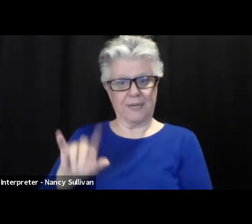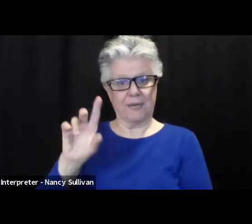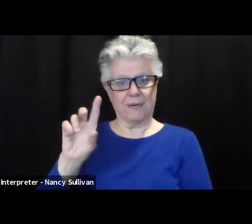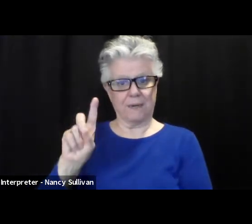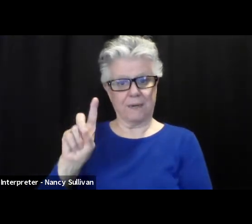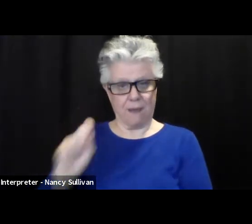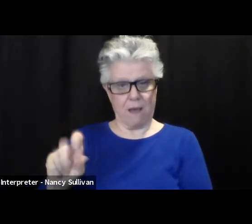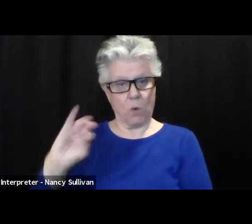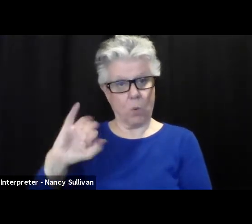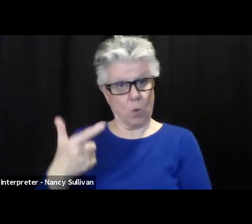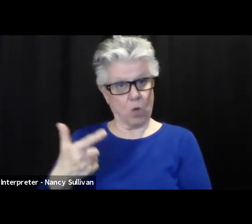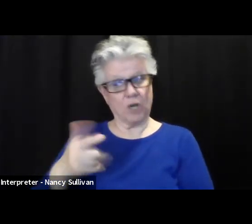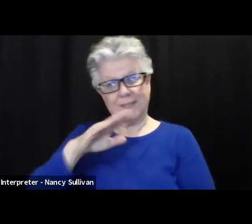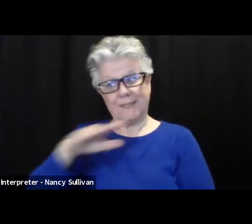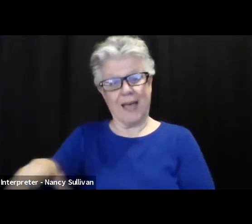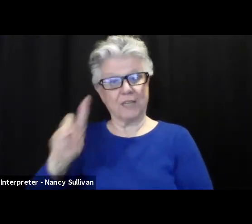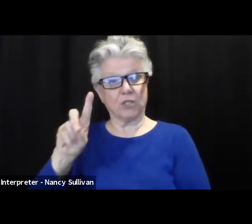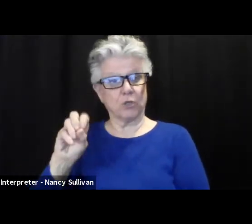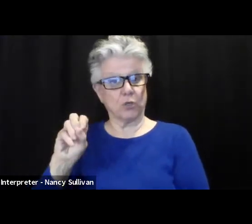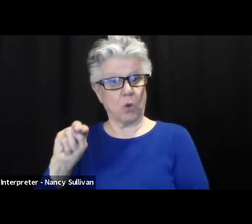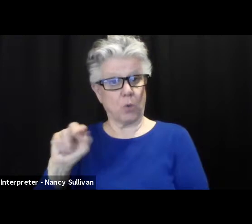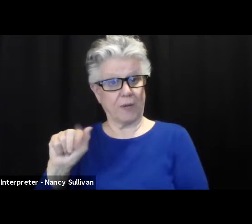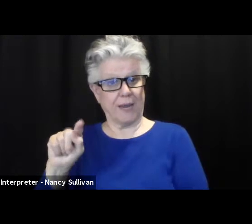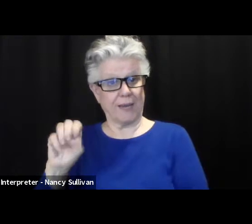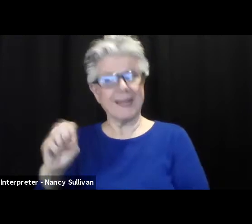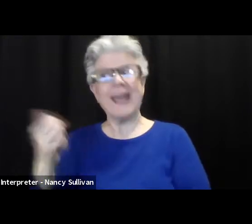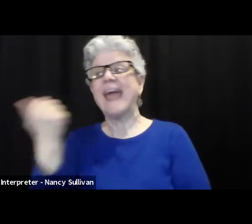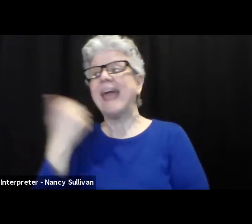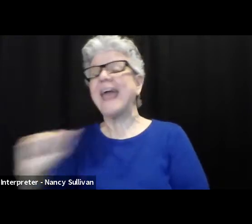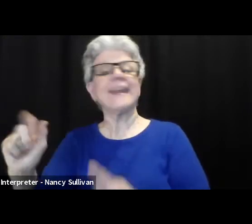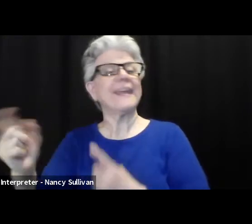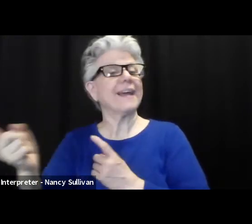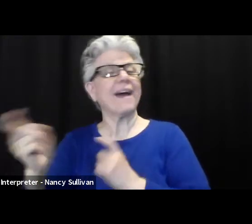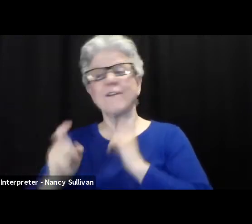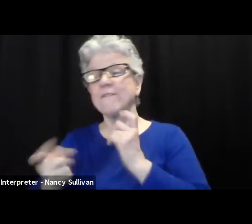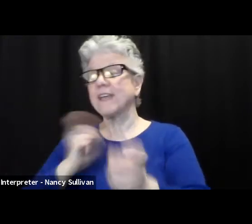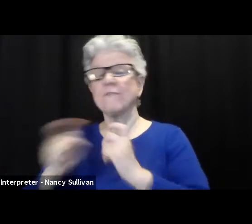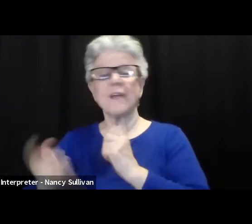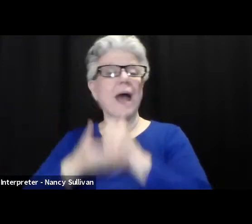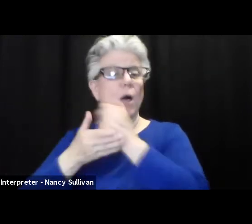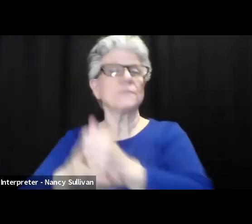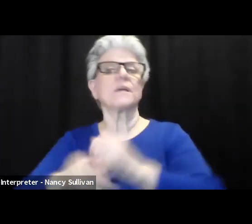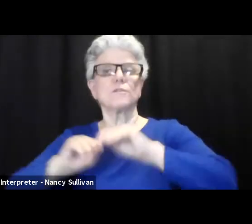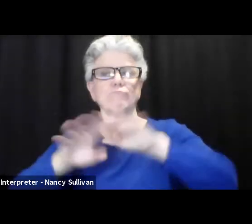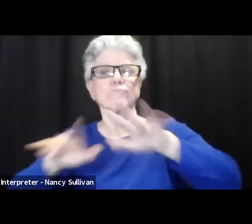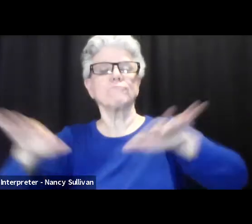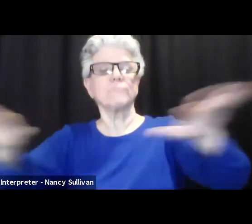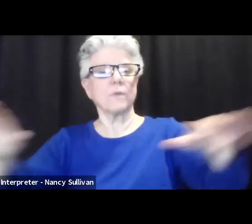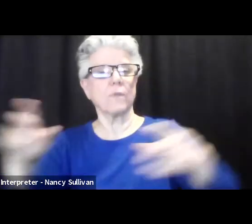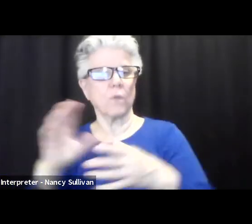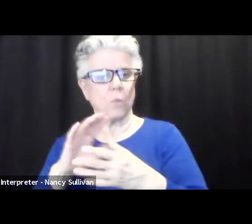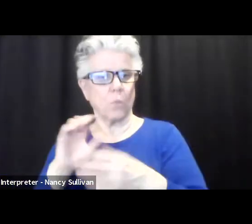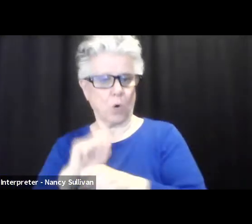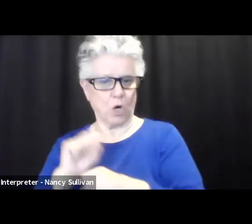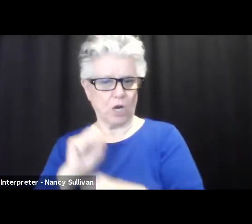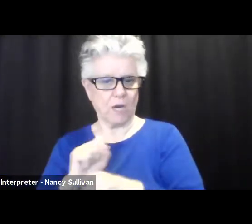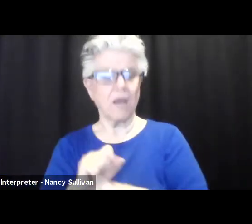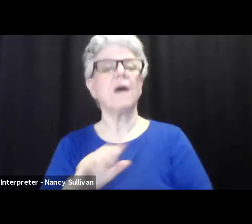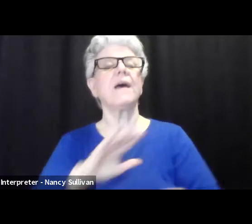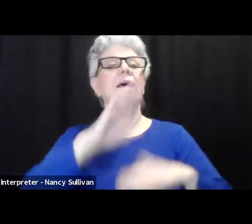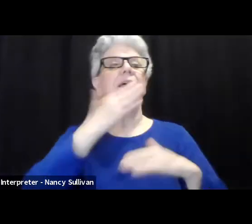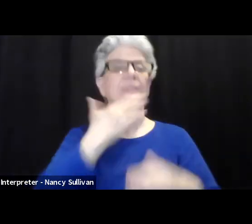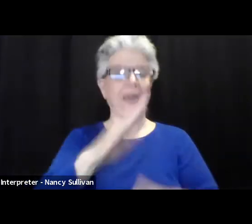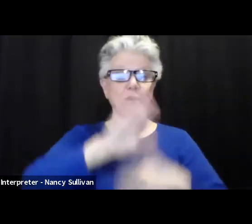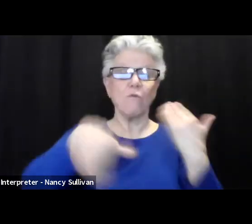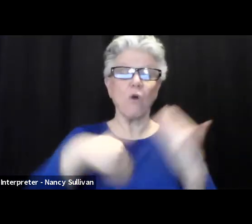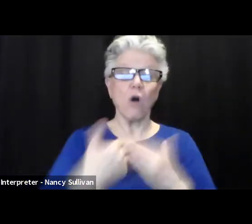www.lumenchristi.org/donate. A gift of any kind goes a long way. Once more, thank you to all of those who play a role in the success of today's